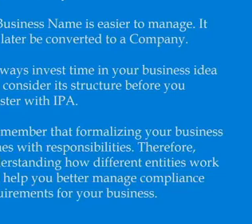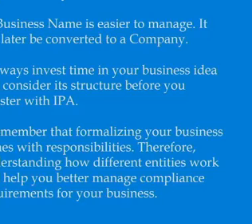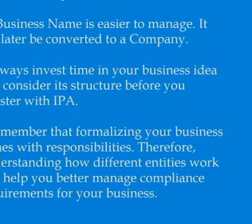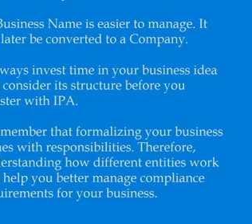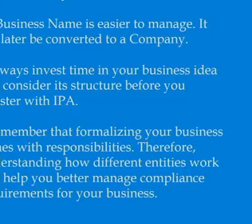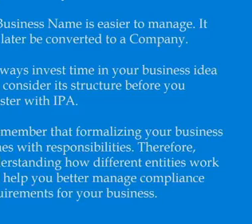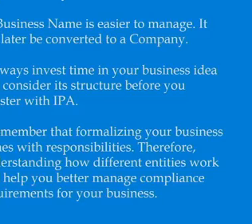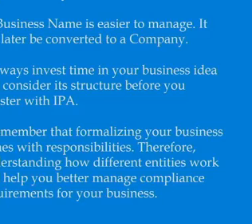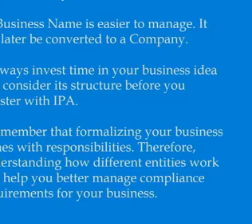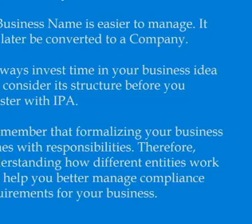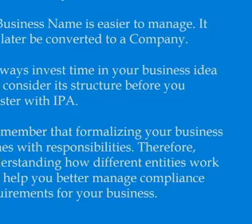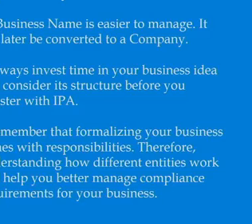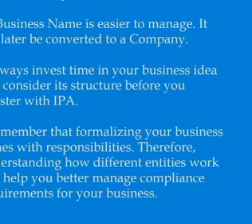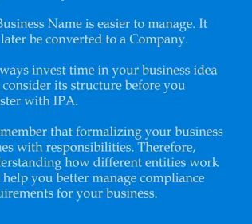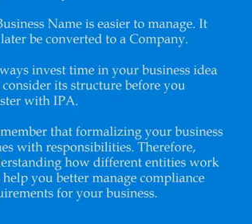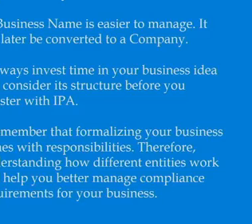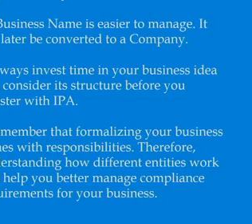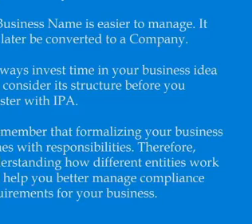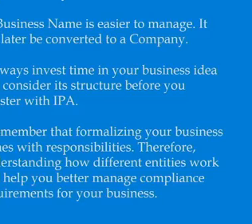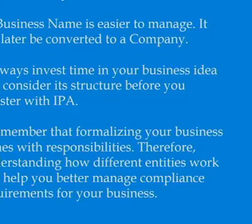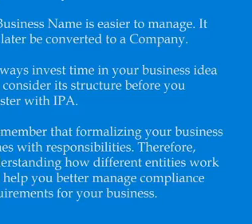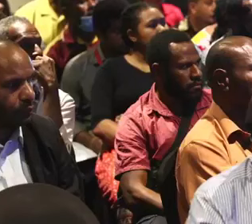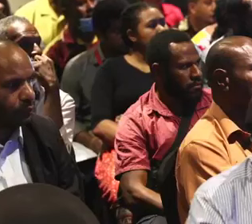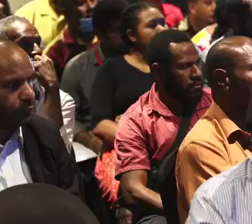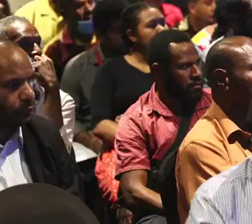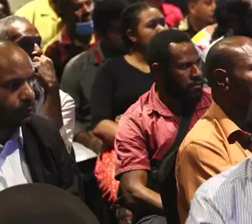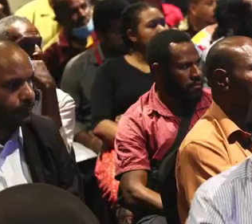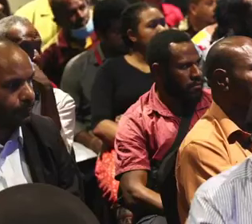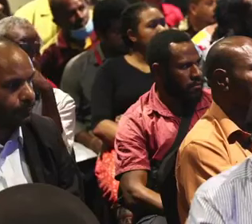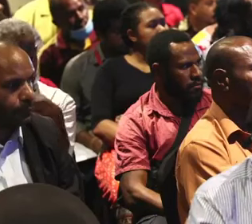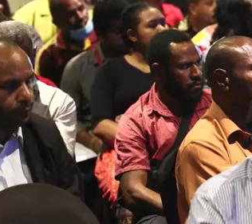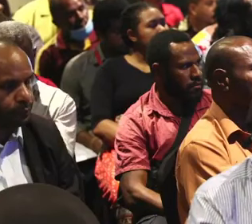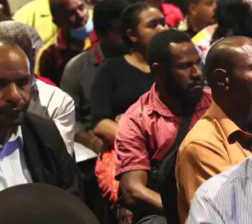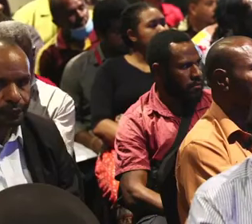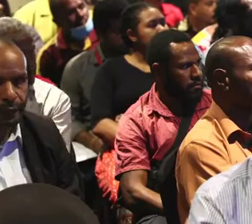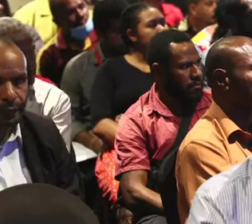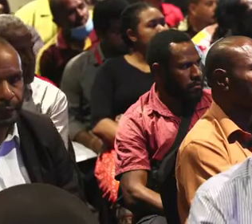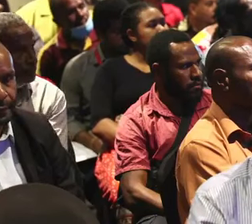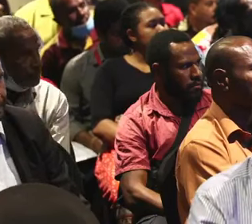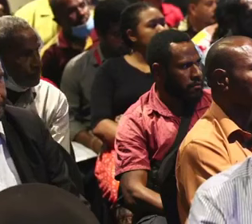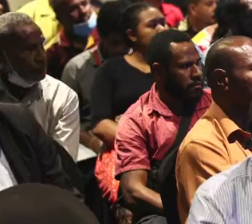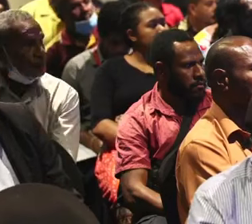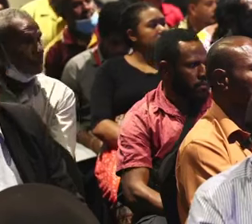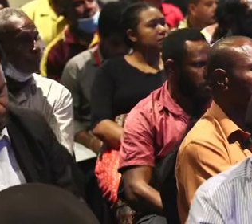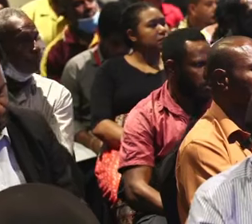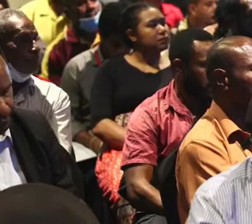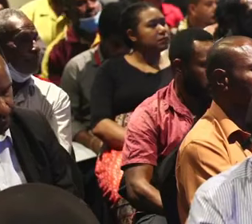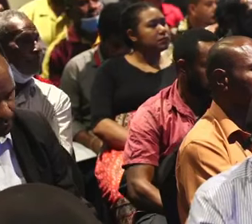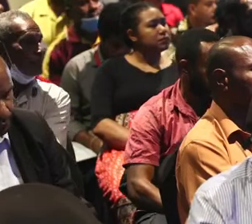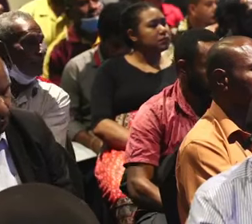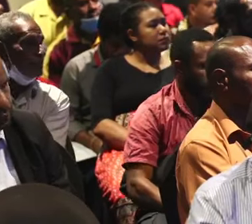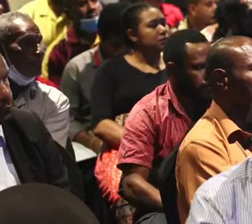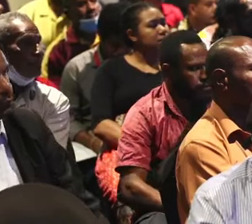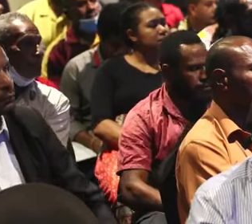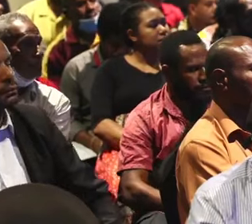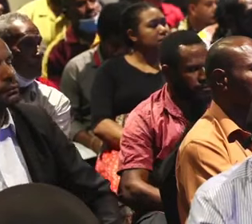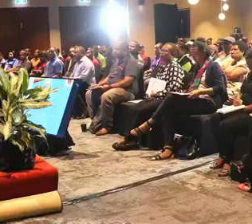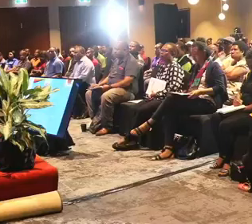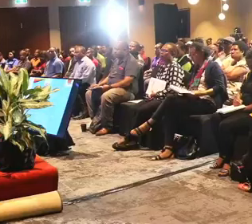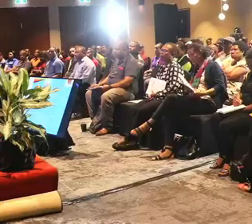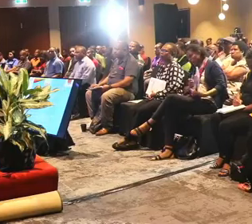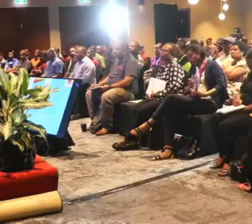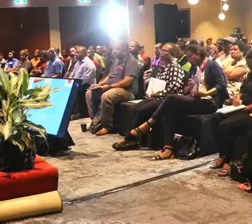Limited. So that becomes a company. And then you obviously will have to use the different forms. So always